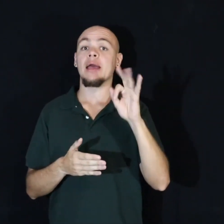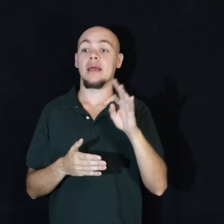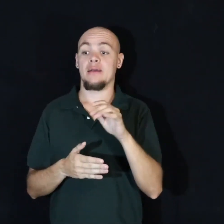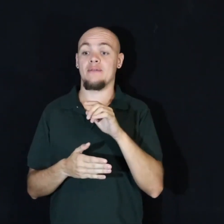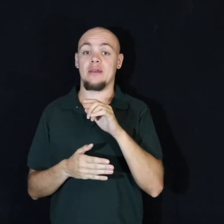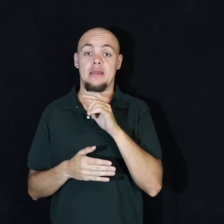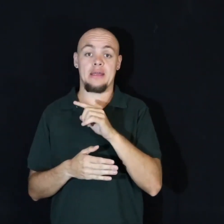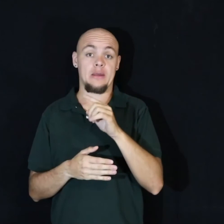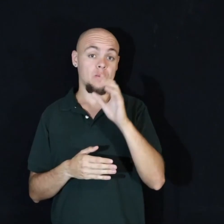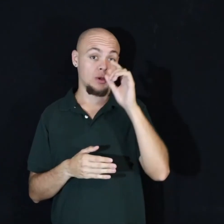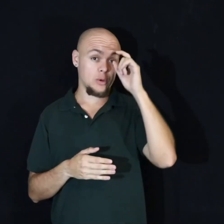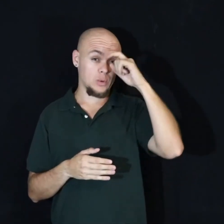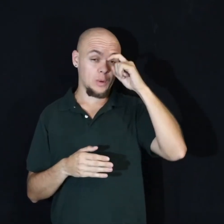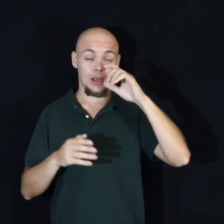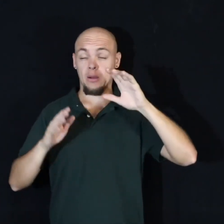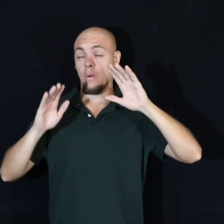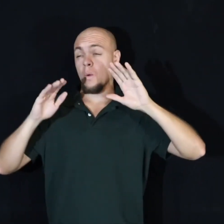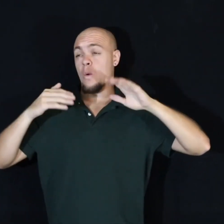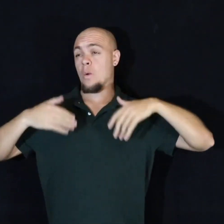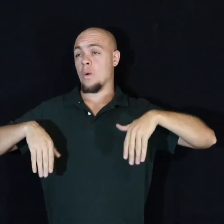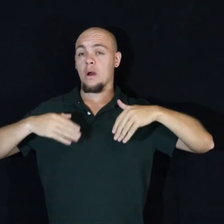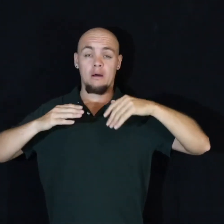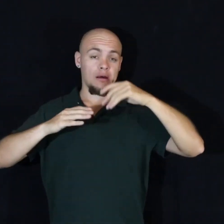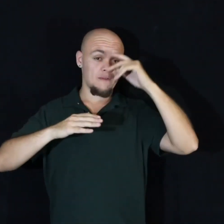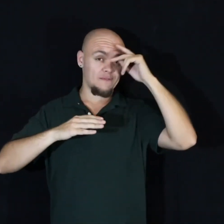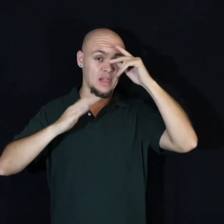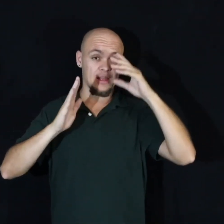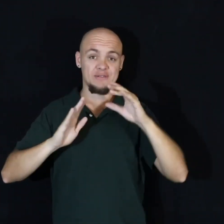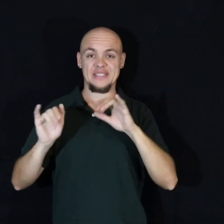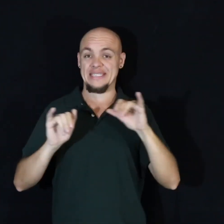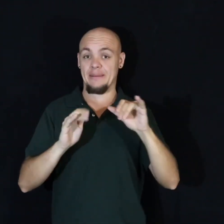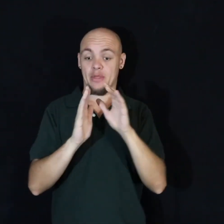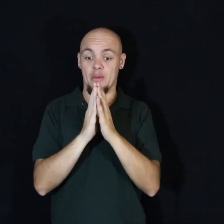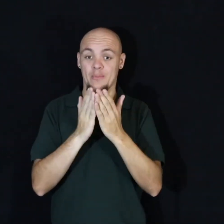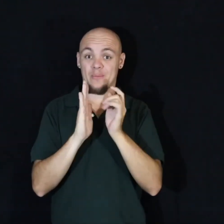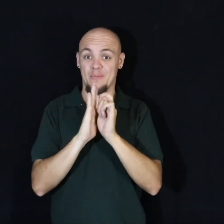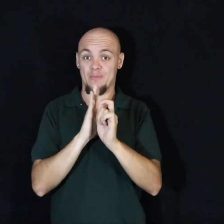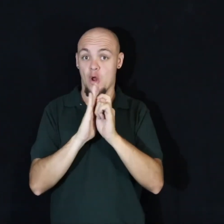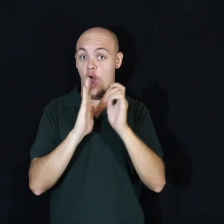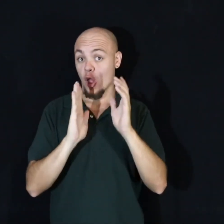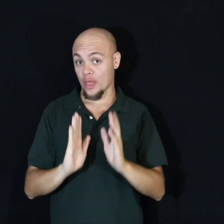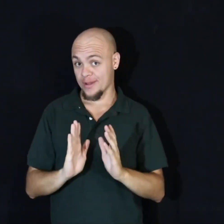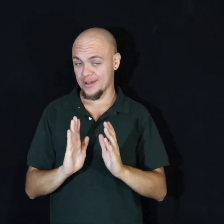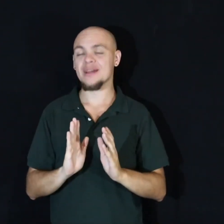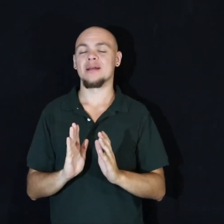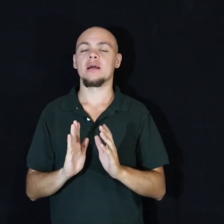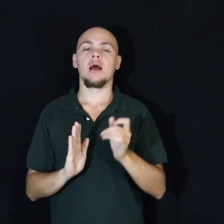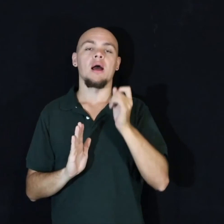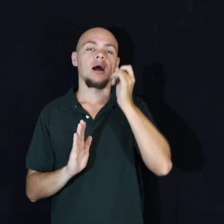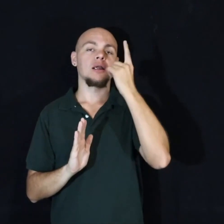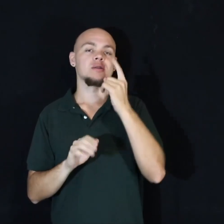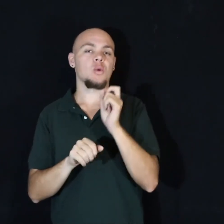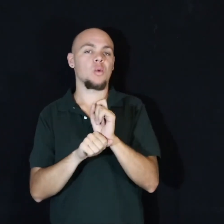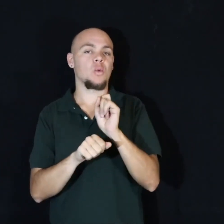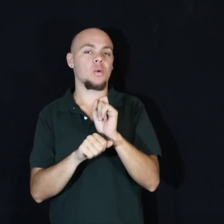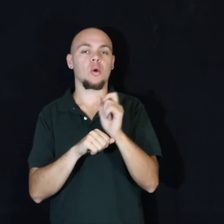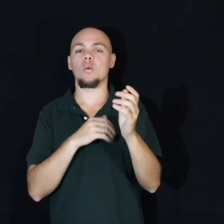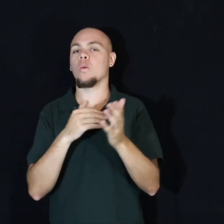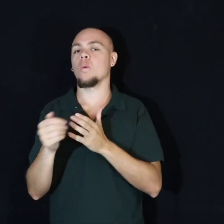wise philosopher, like the writer of this book, he would now have comprehended that work consists of whatever a body is obliged